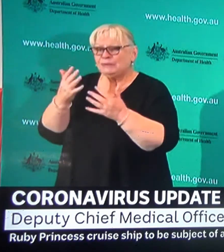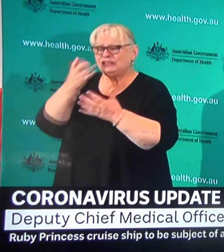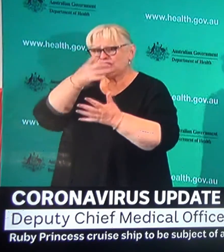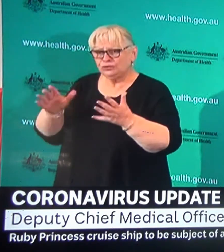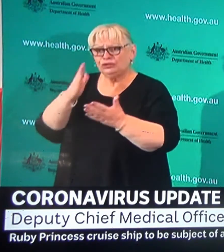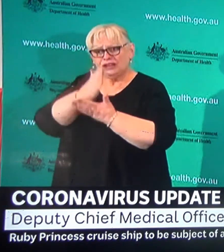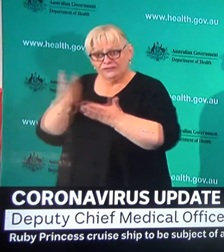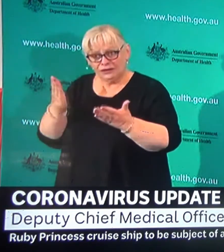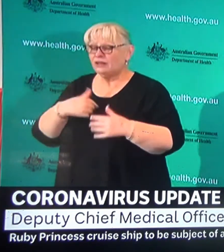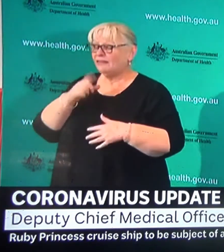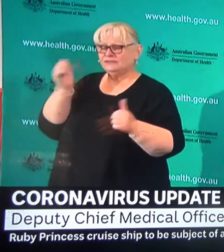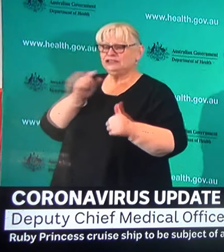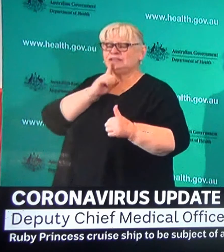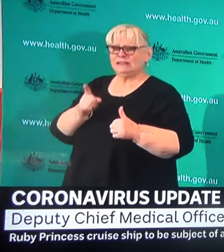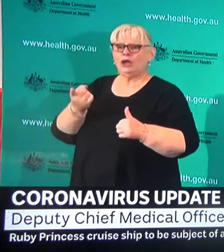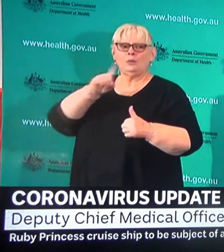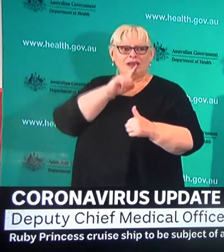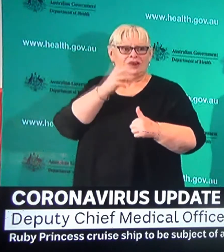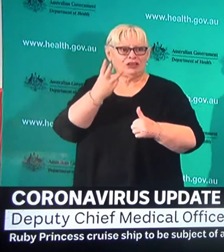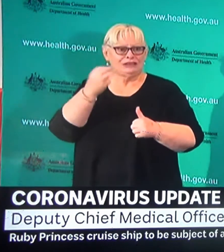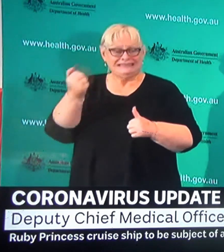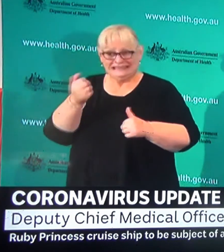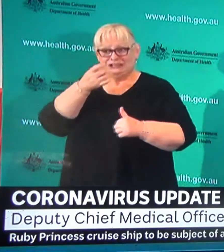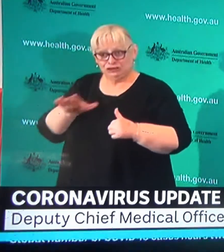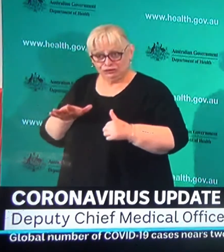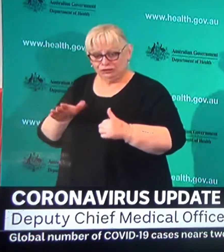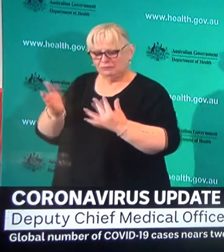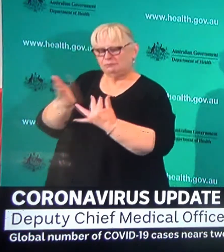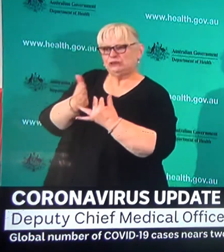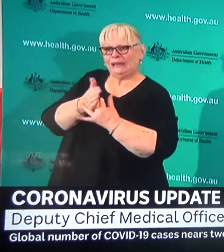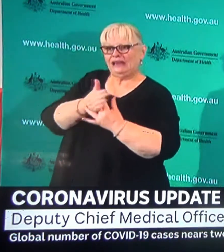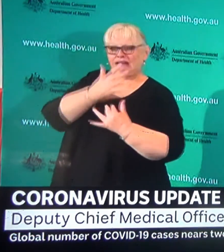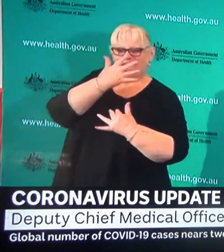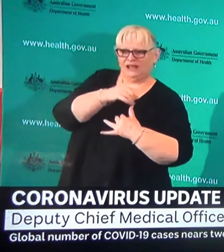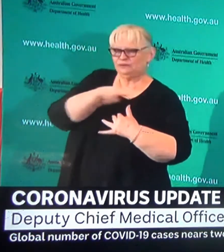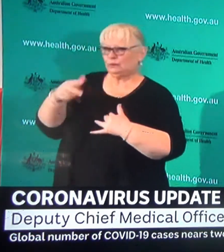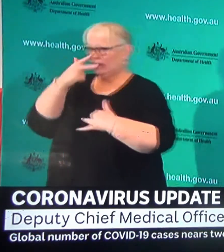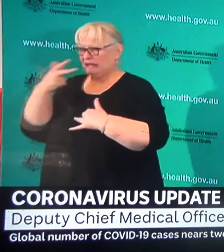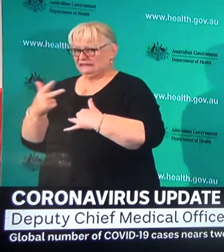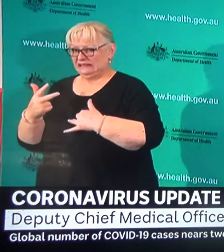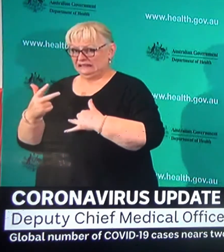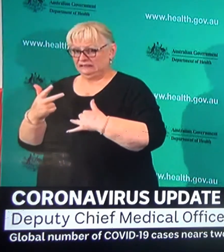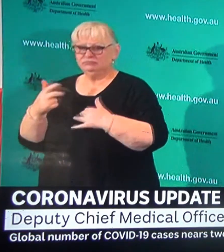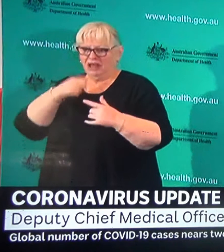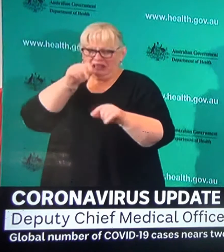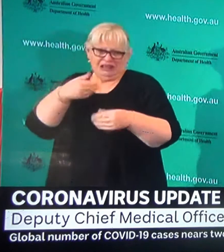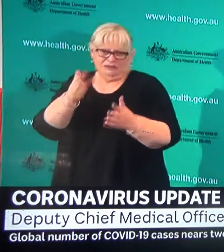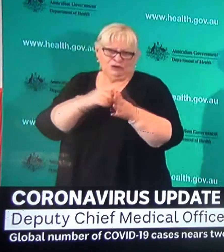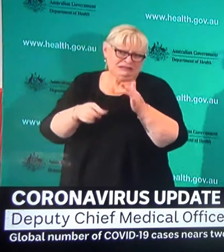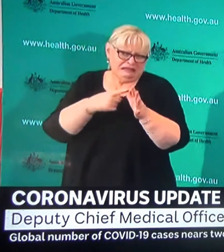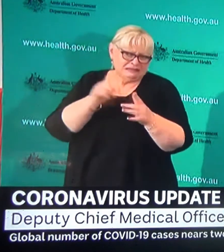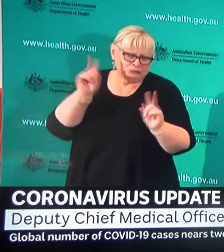Australia? So as I said, it was 136 children between the ages of 5 and 18. That's the data that I can give you